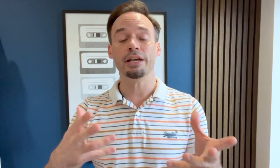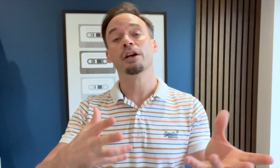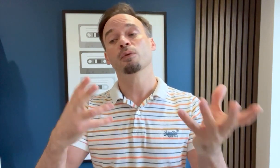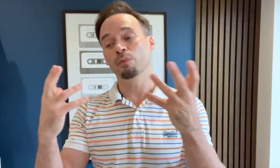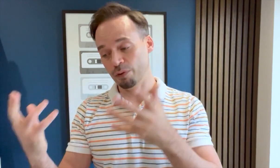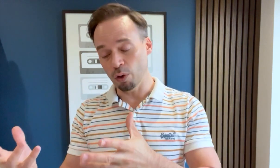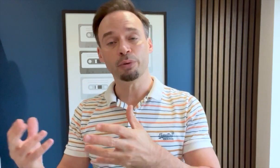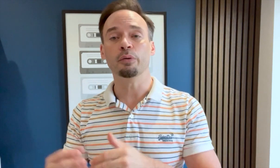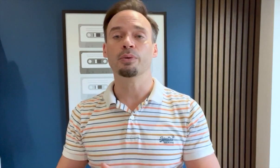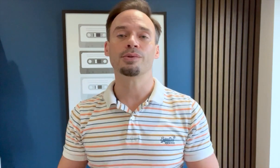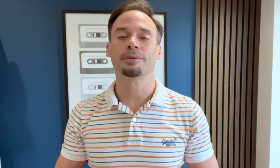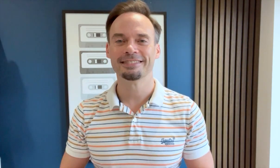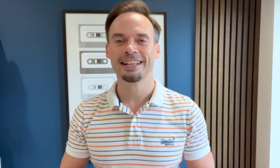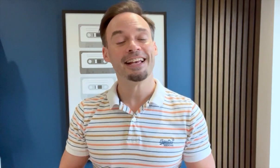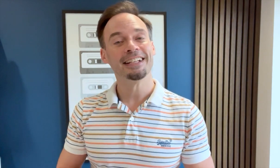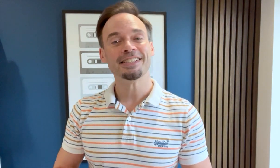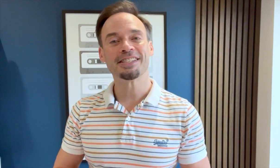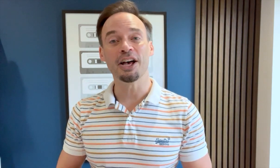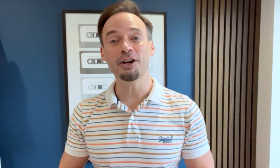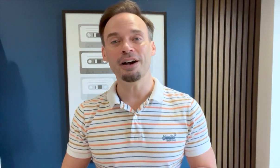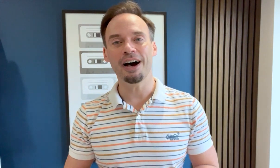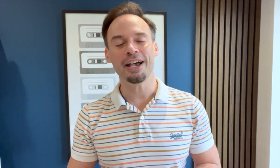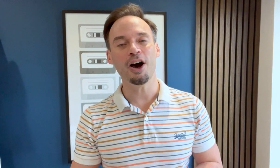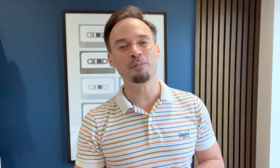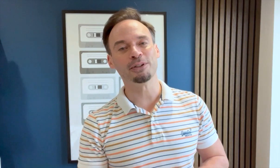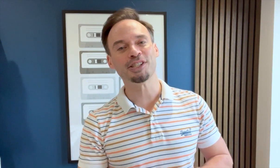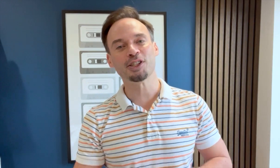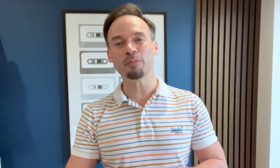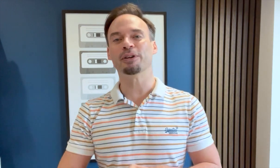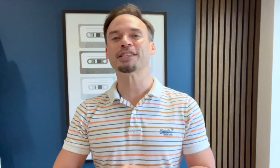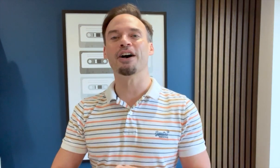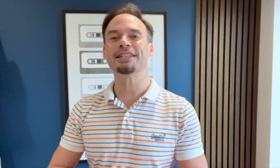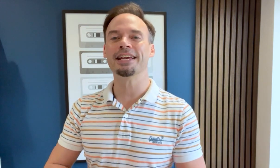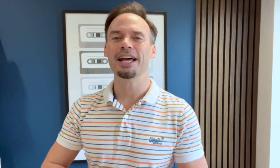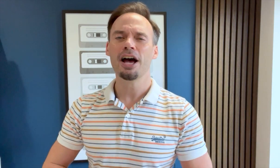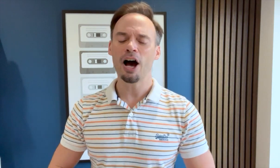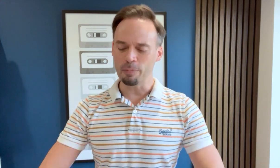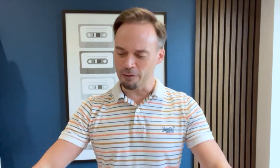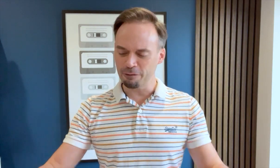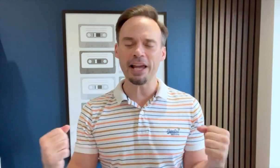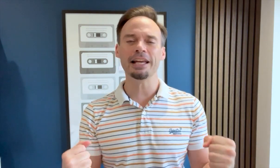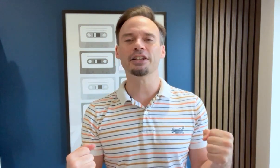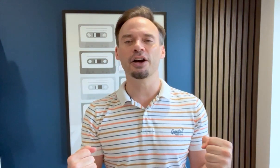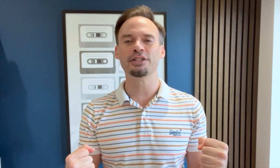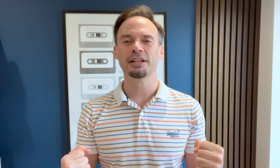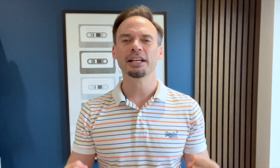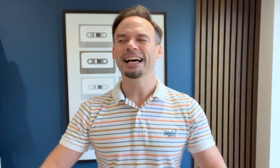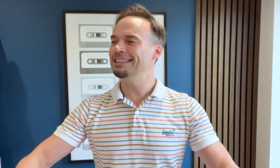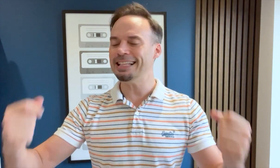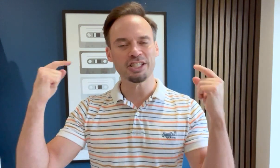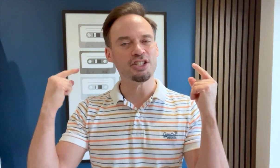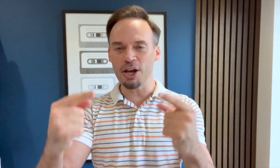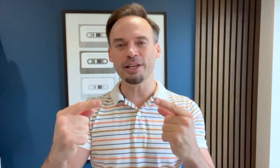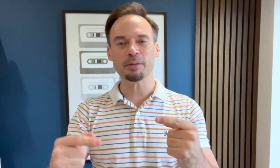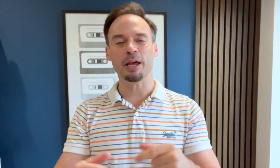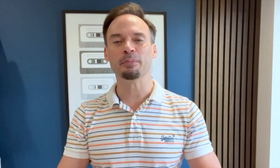for your pupils so i hope you're super excited hope you're feeling good and let's do this people